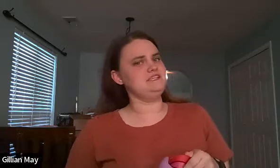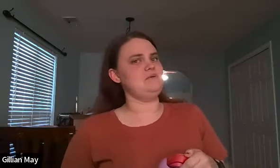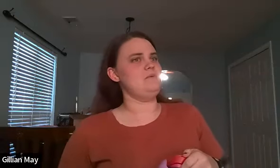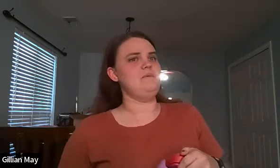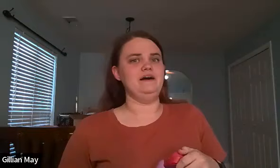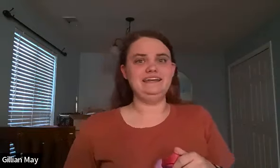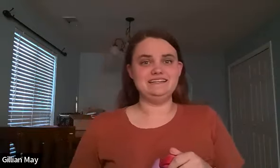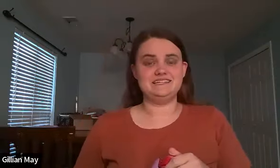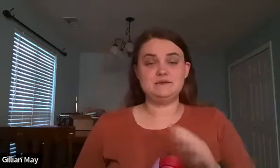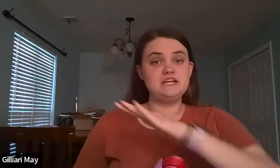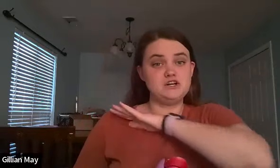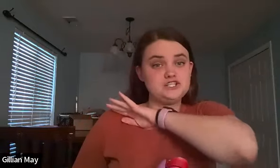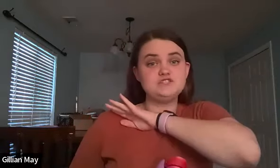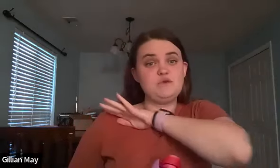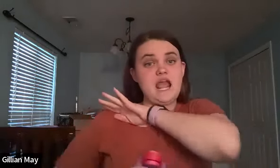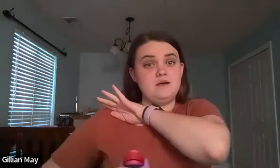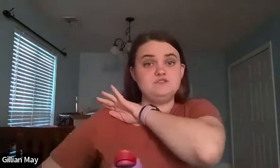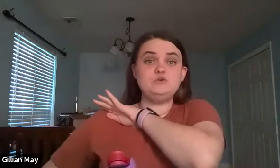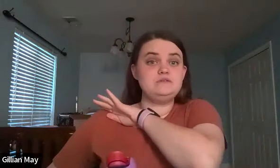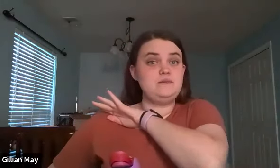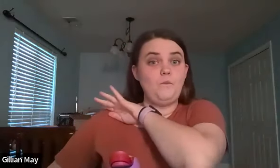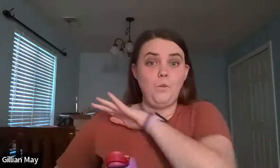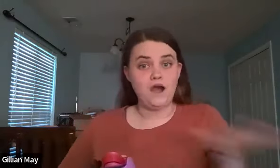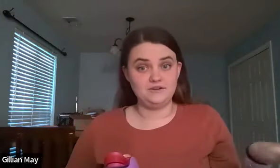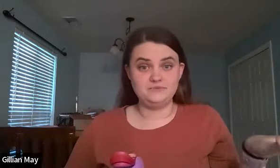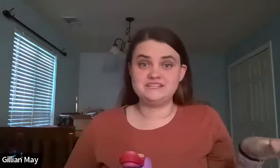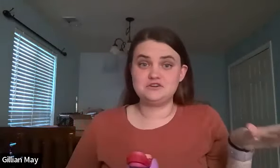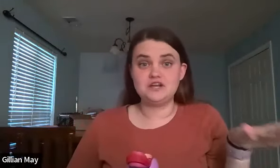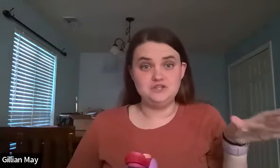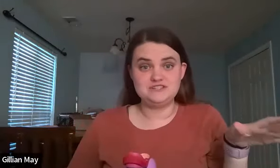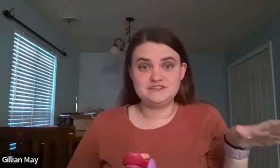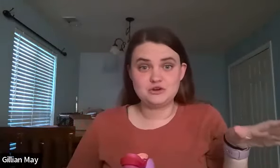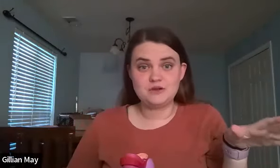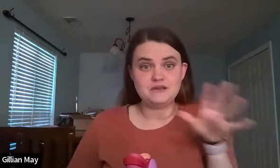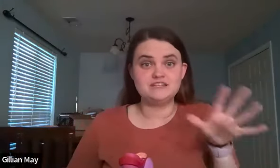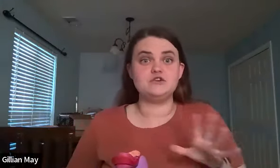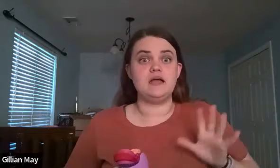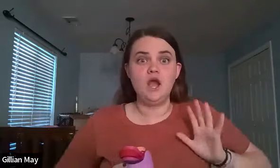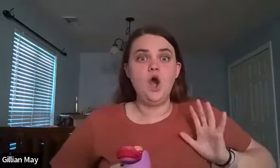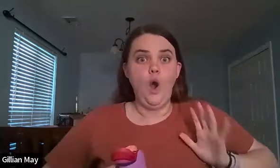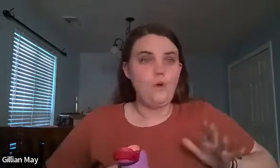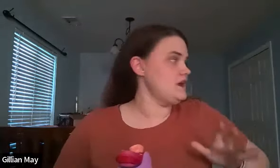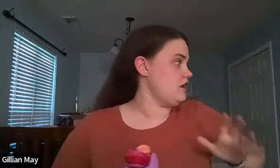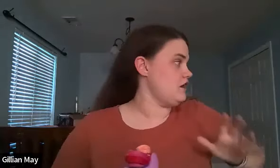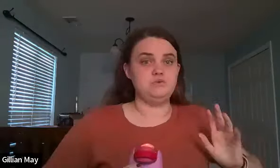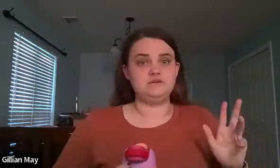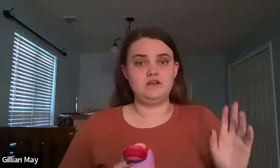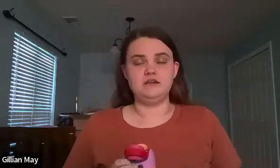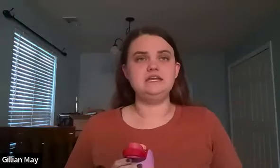was like, what is this? And my dogs just went absolutely wild because they're not used to the doorbell ringing. So they're like, oh my gosh, what's going on? It